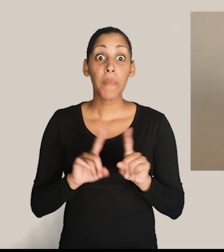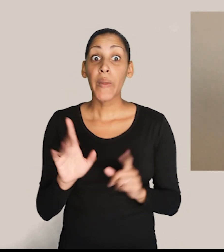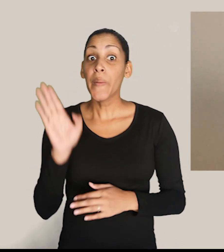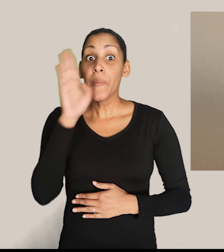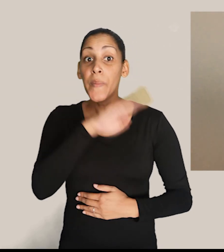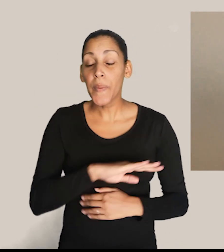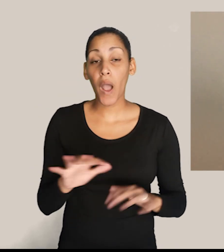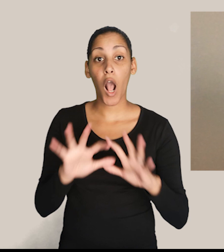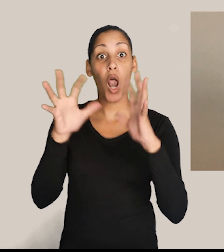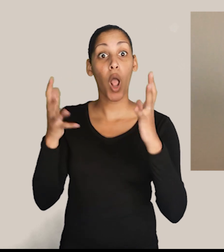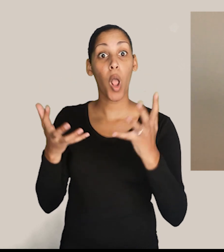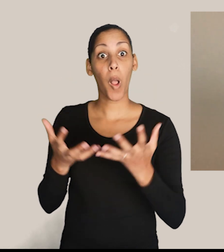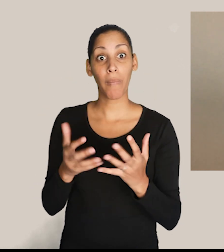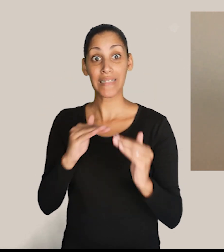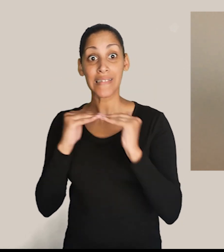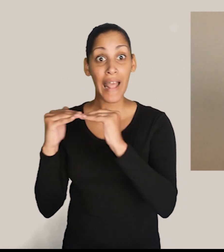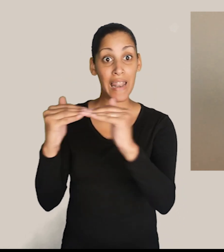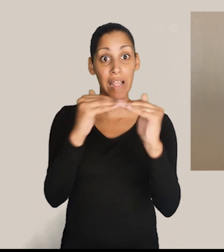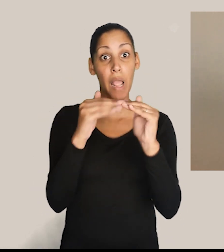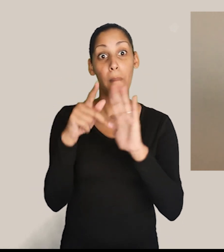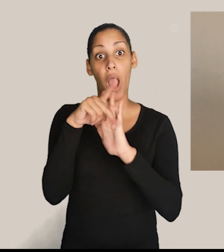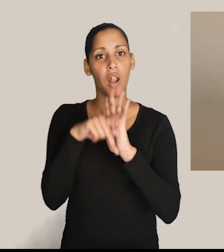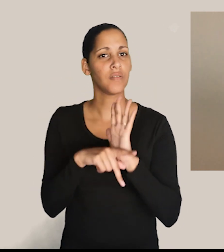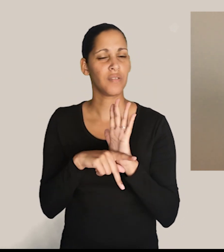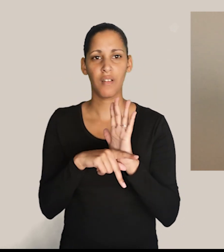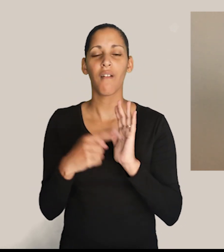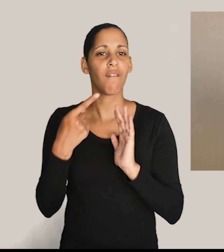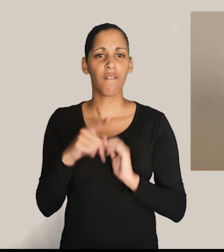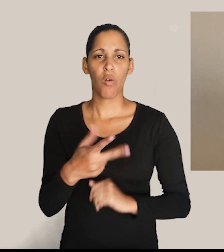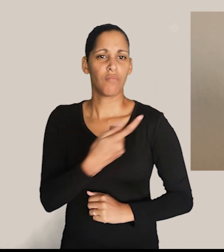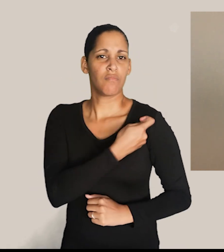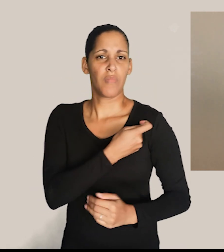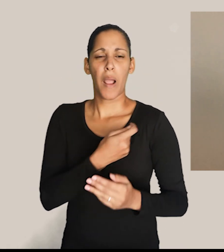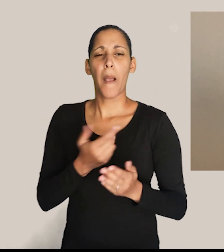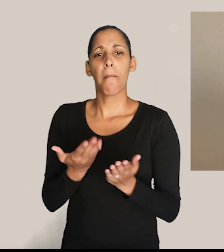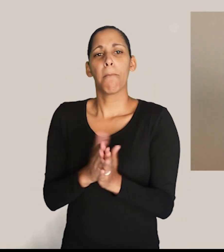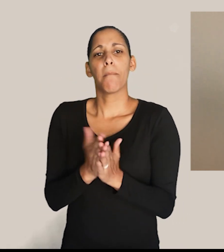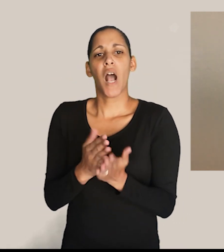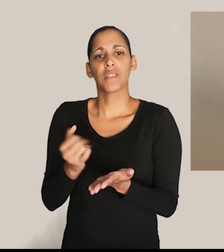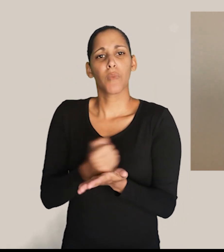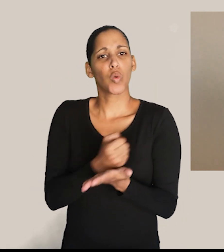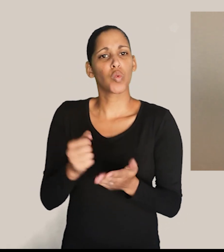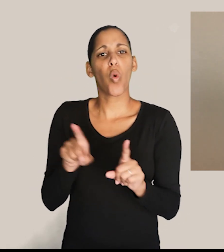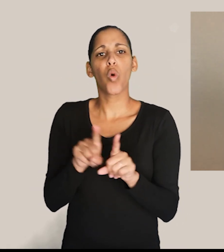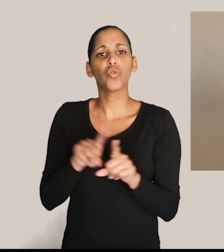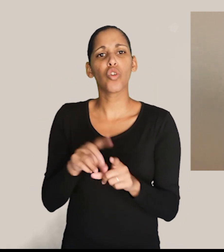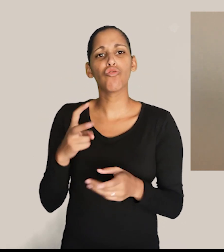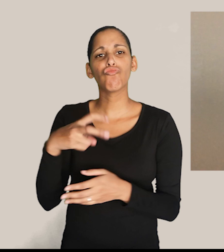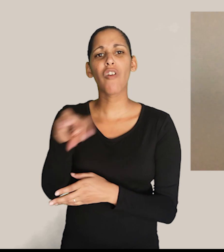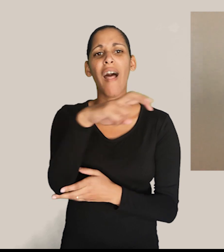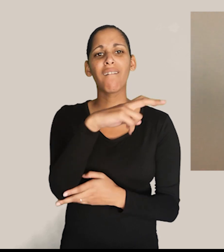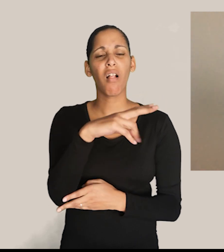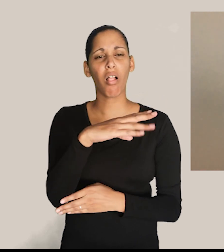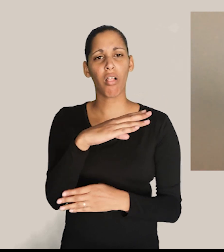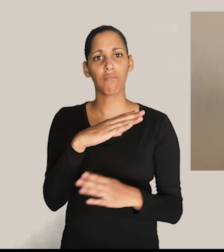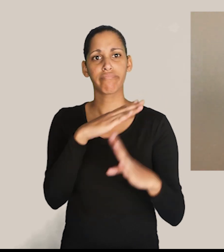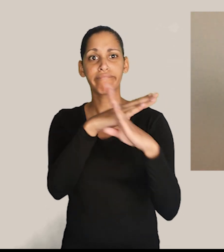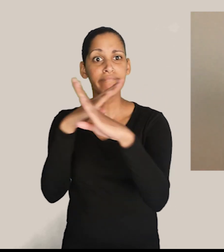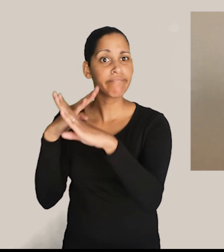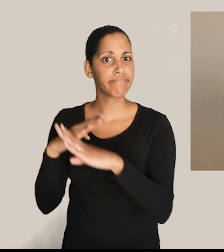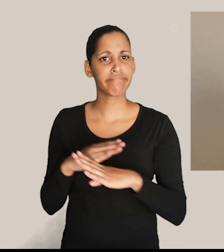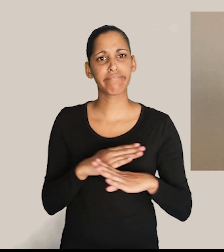However, there's no globally standardized policy regarding vaccination passports and travel restrictions